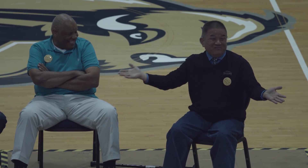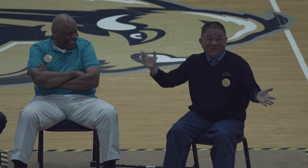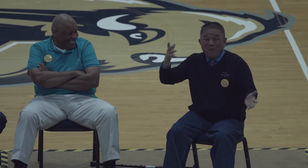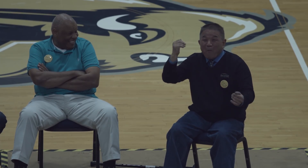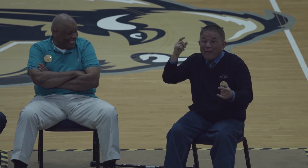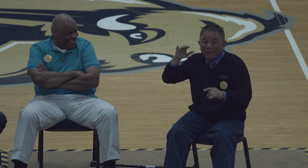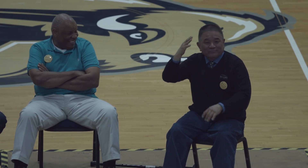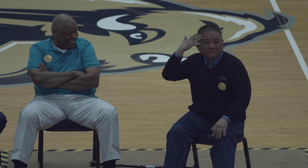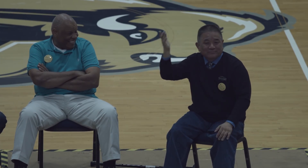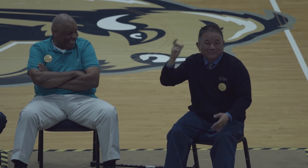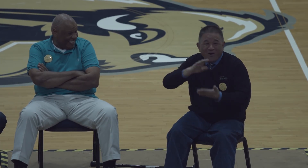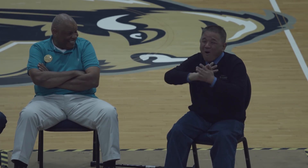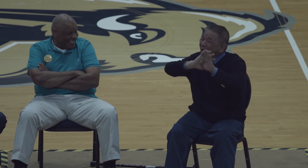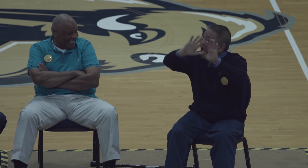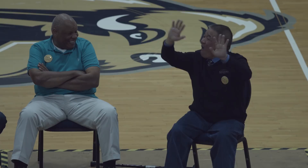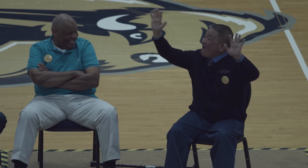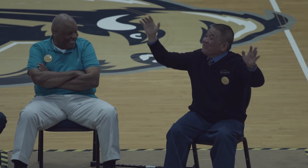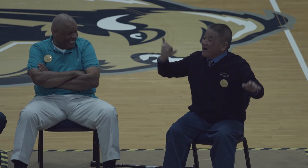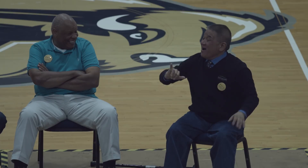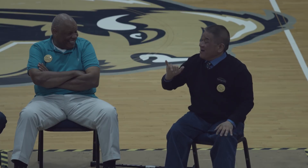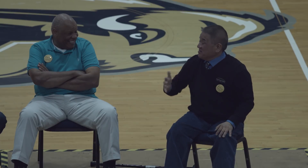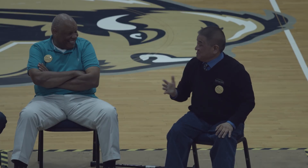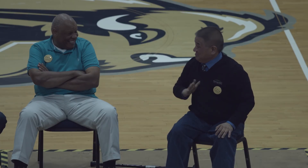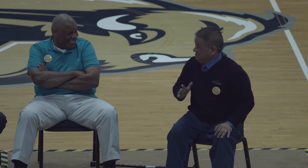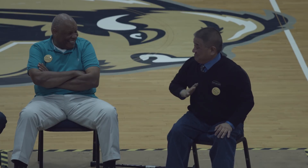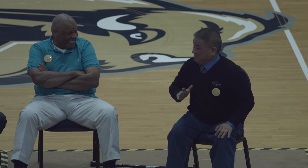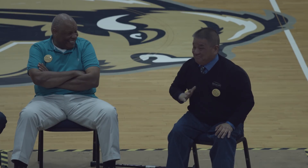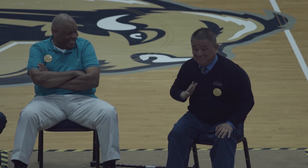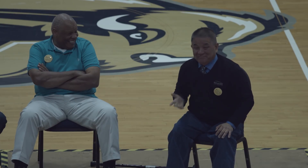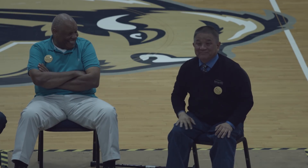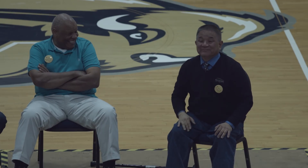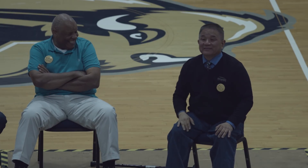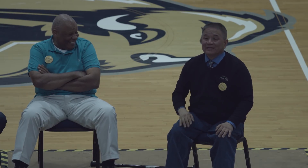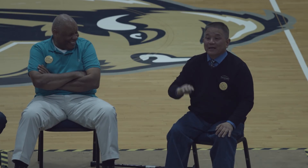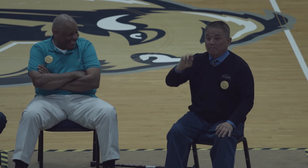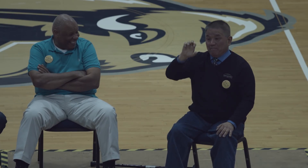all over the world. I had no idea it was going to go the world over.